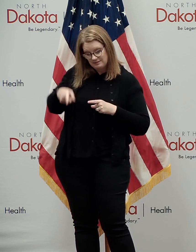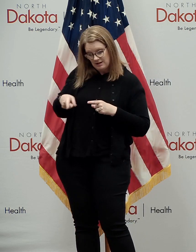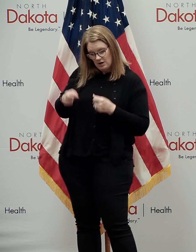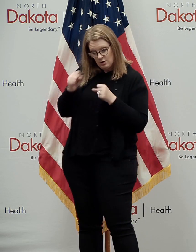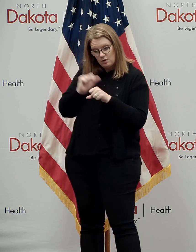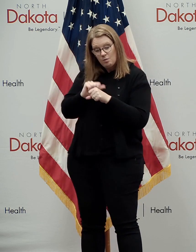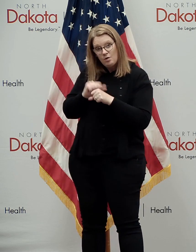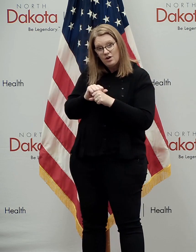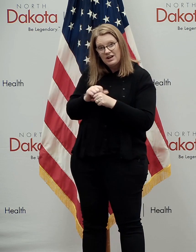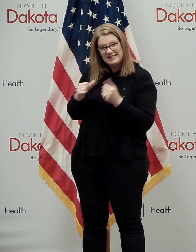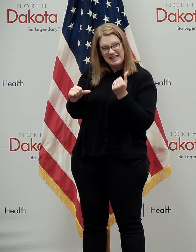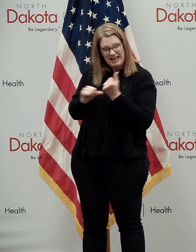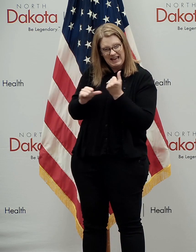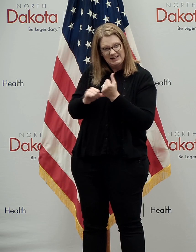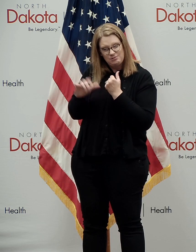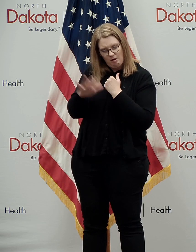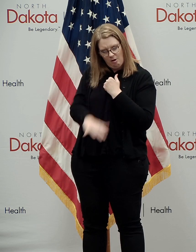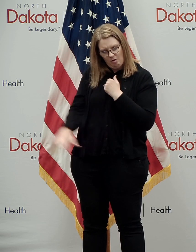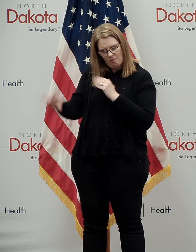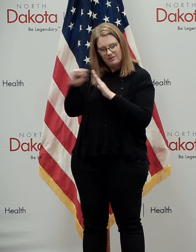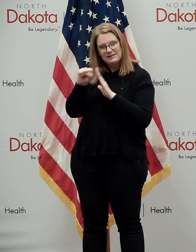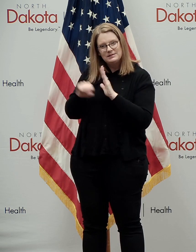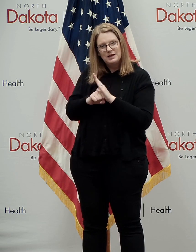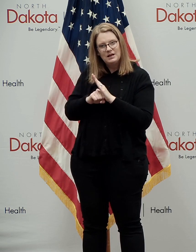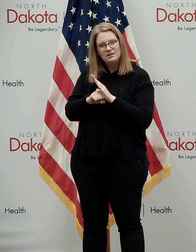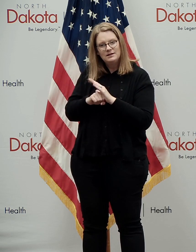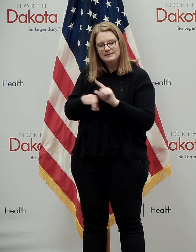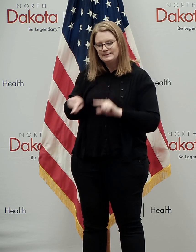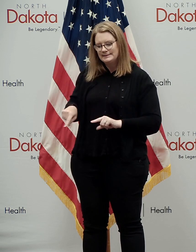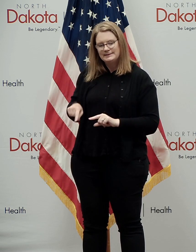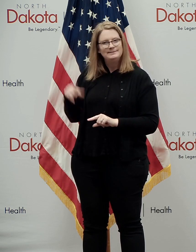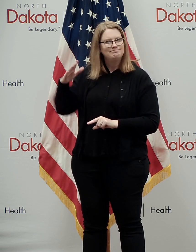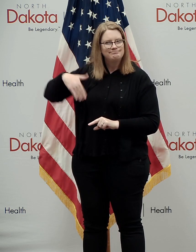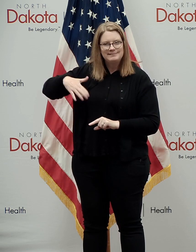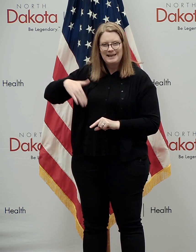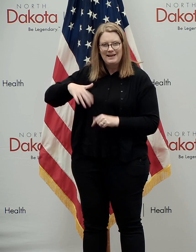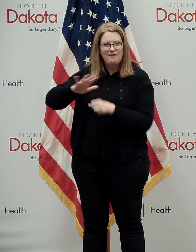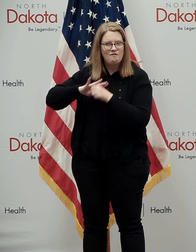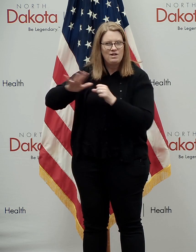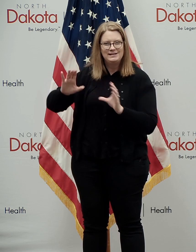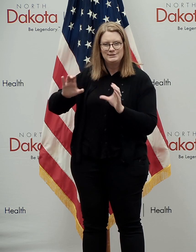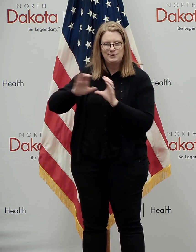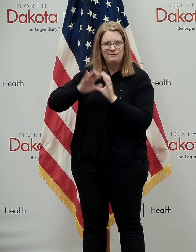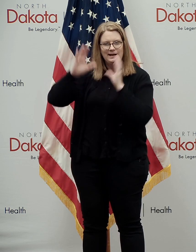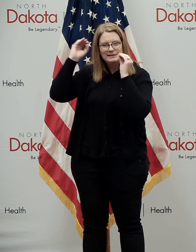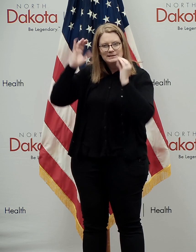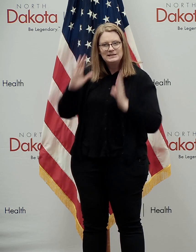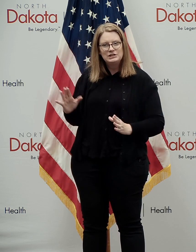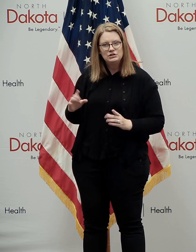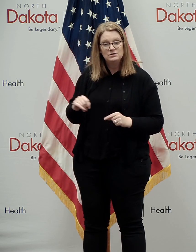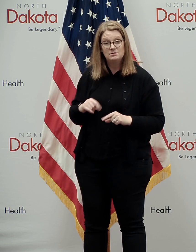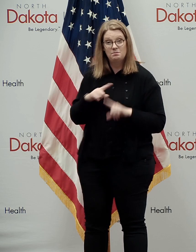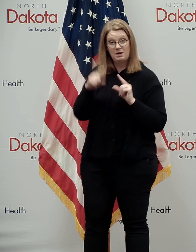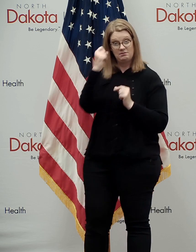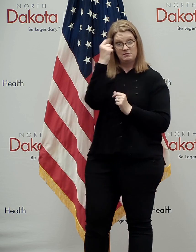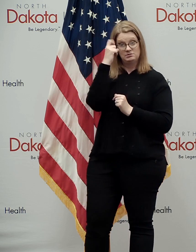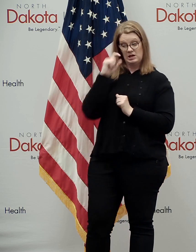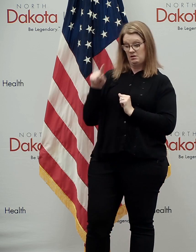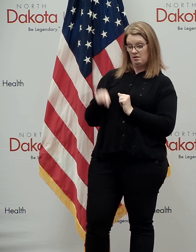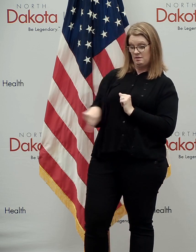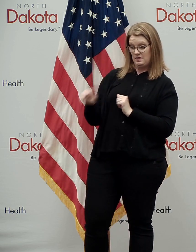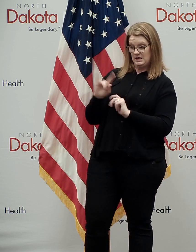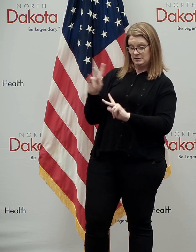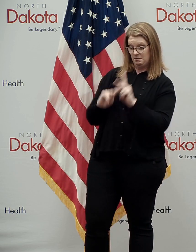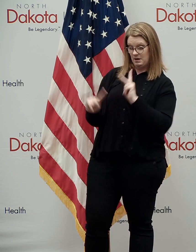special education aides throughout our state, but they are not fully certified as teachers. These dedicated people have